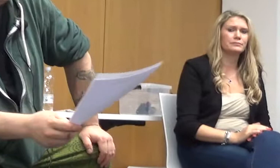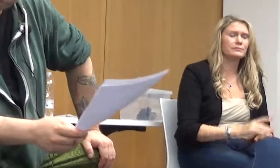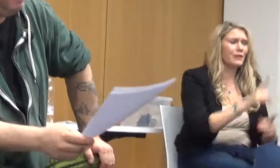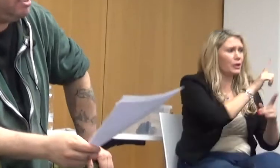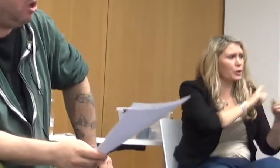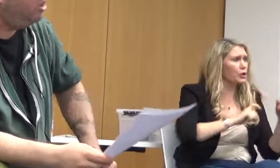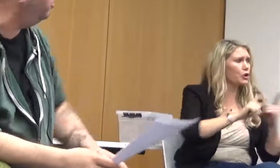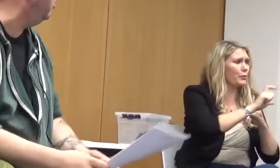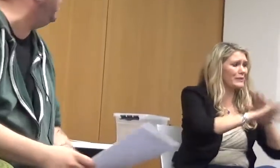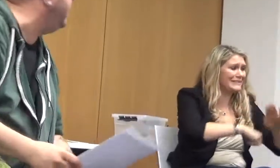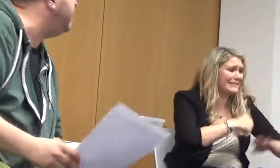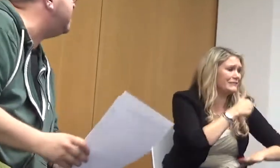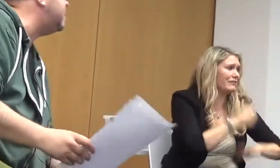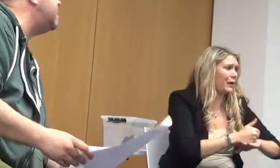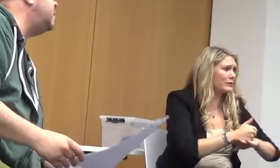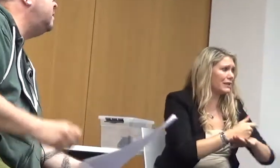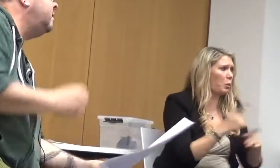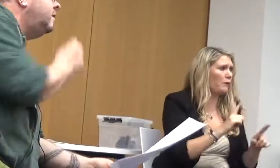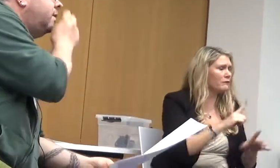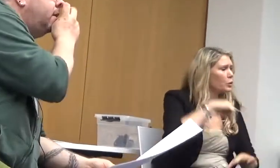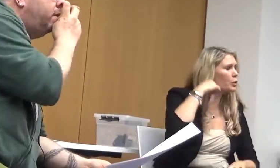Communities founded on noise,